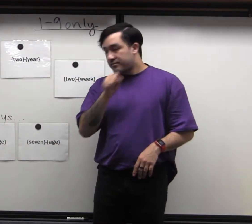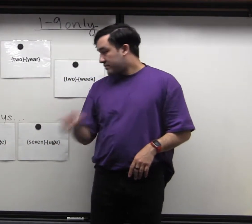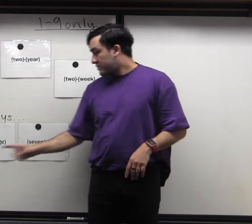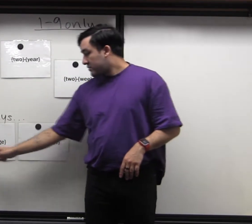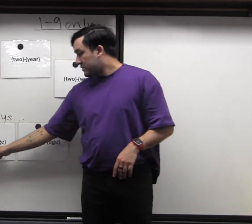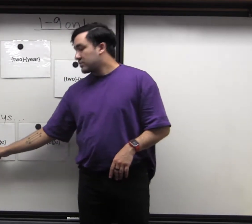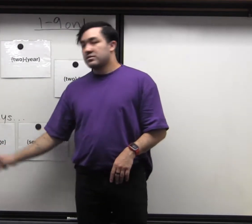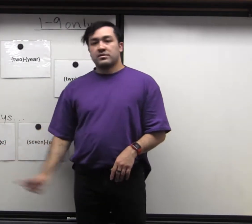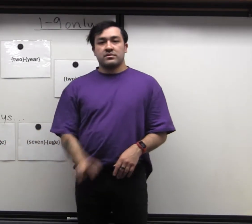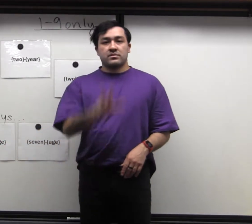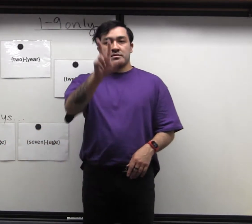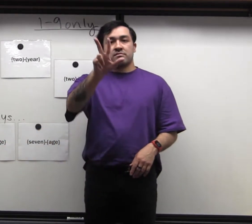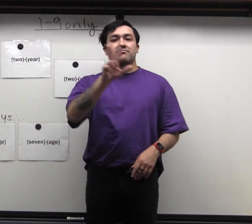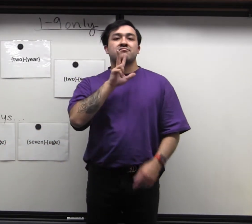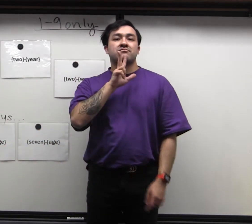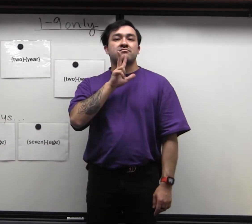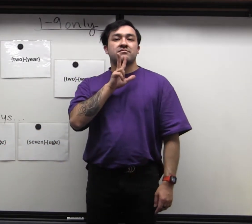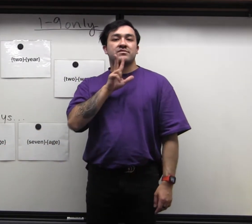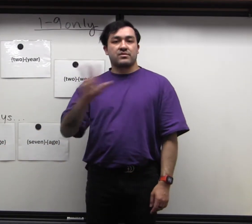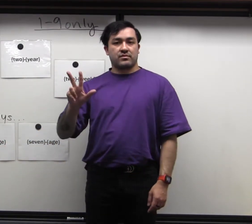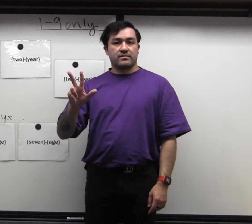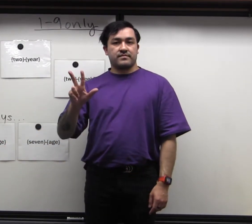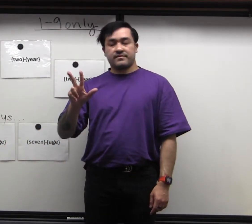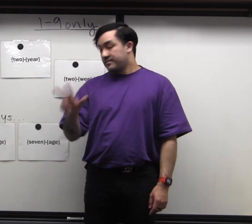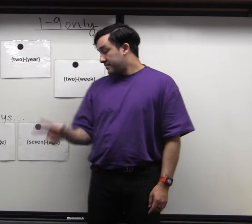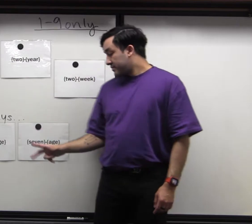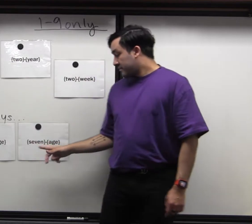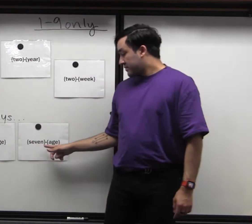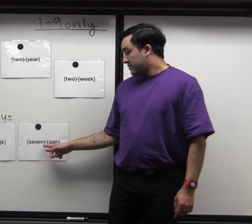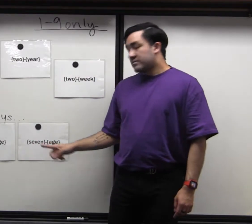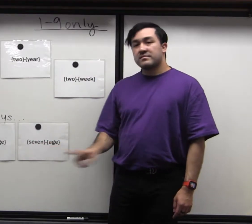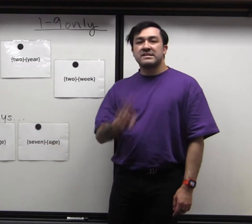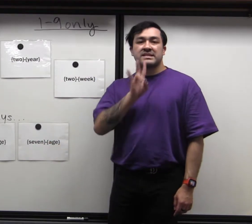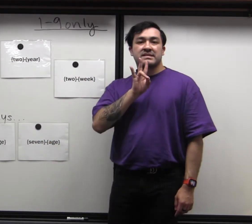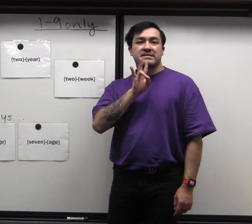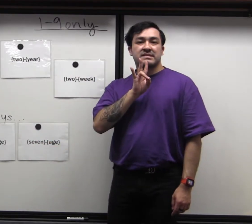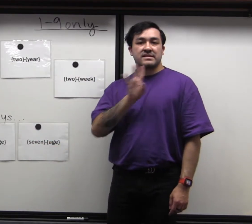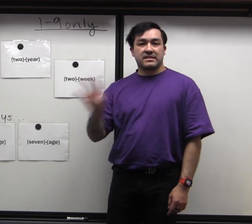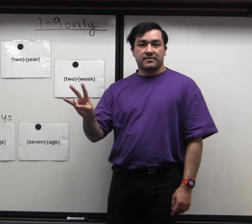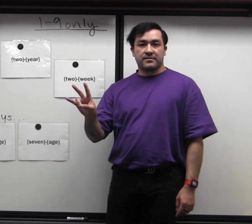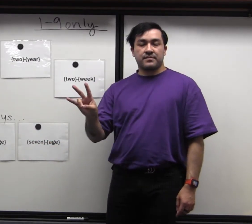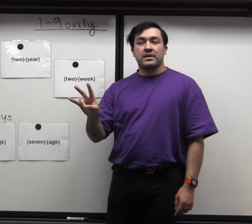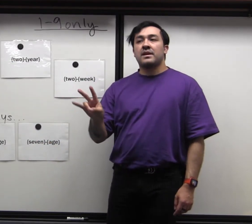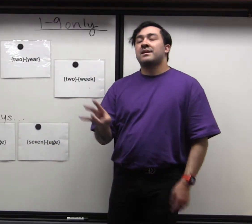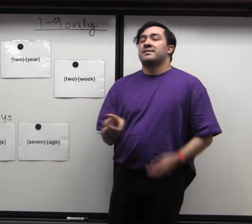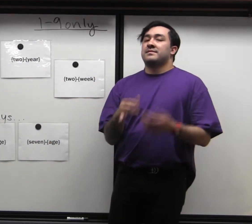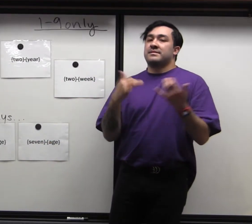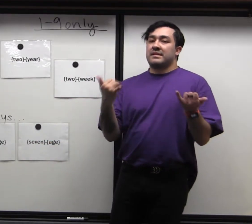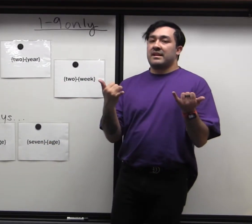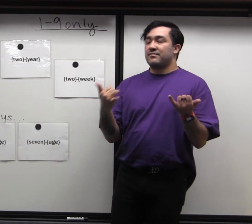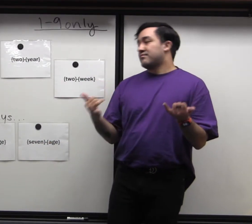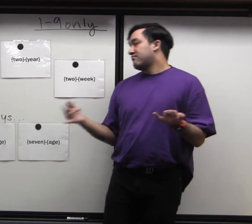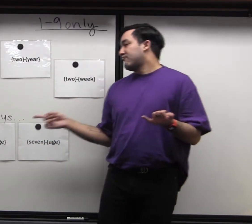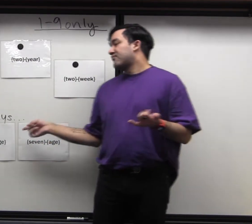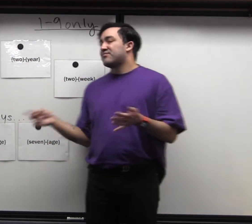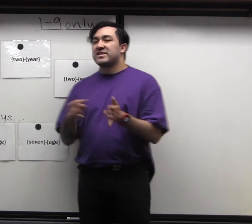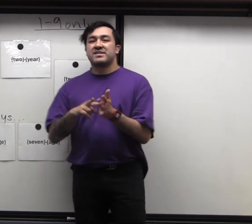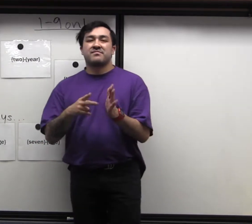the number and the age, or the sign age at the same time, and so it would look like this: 3, 7. And now